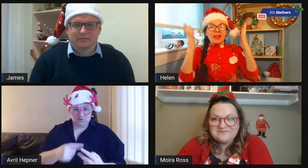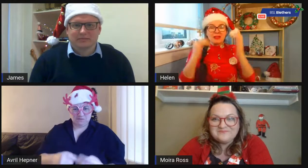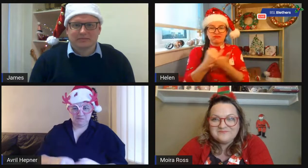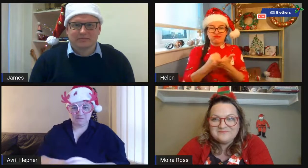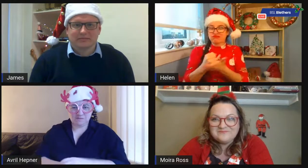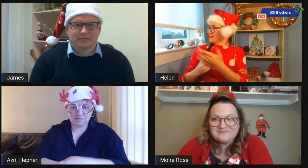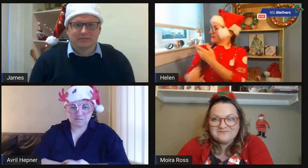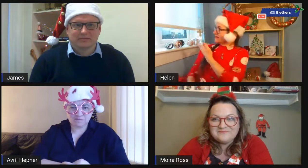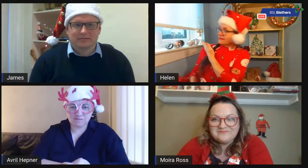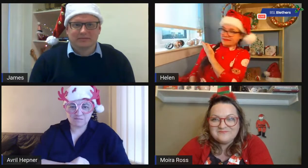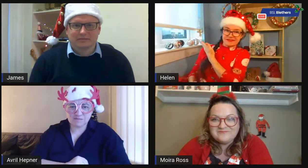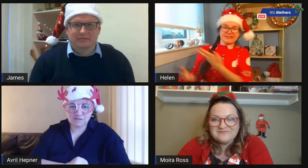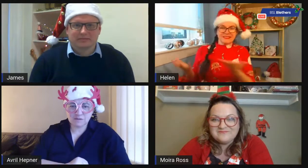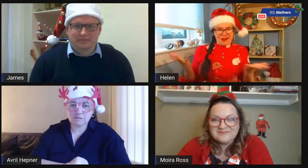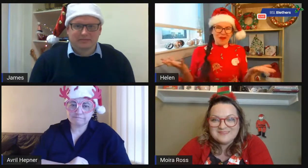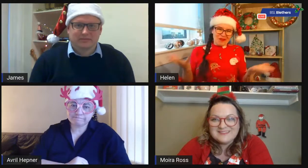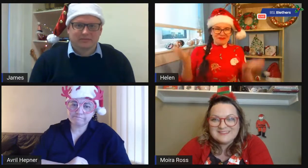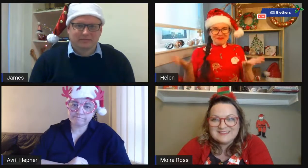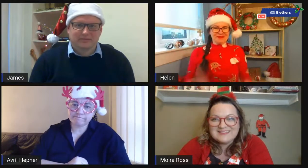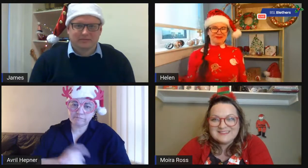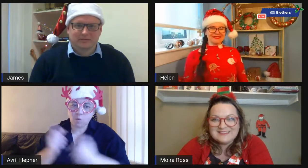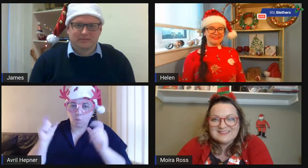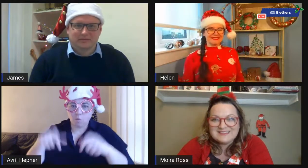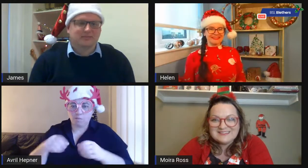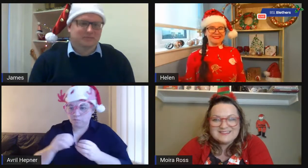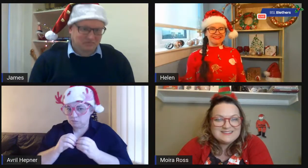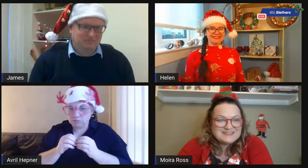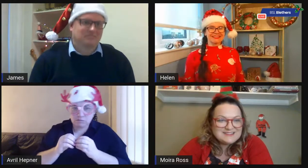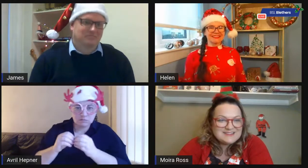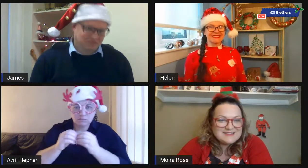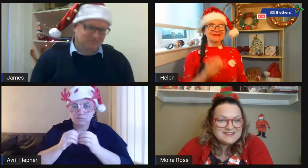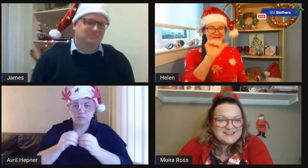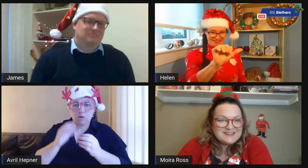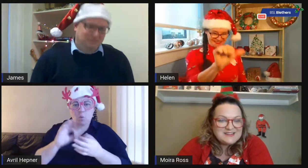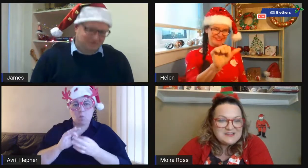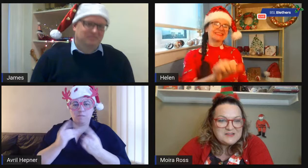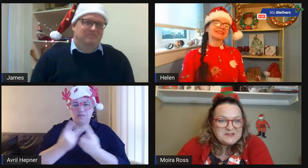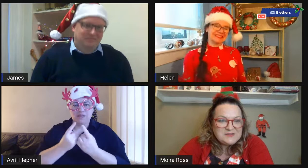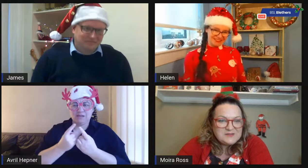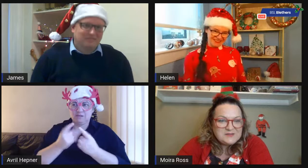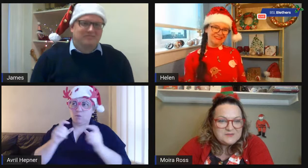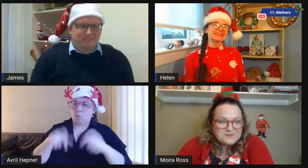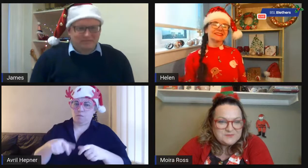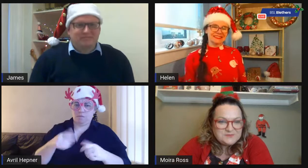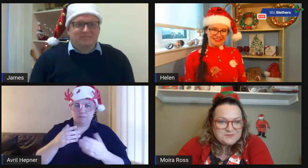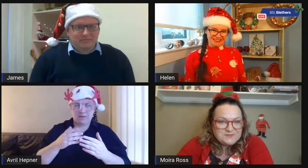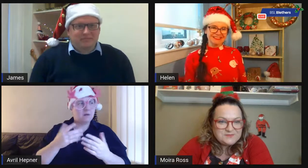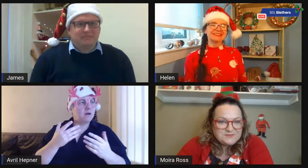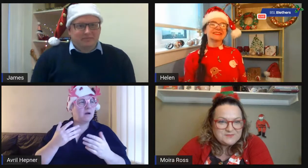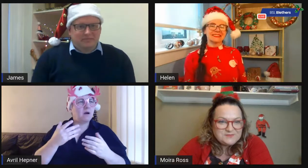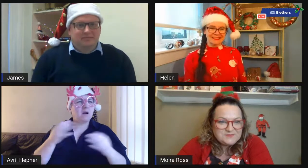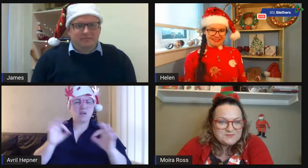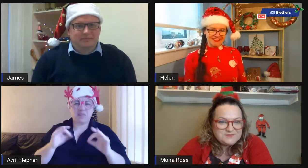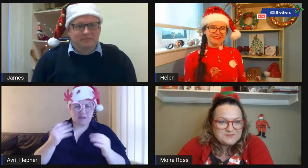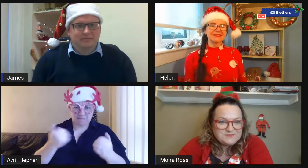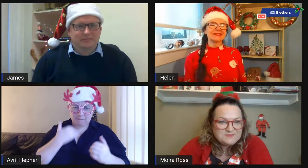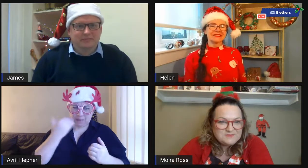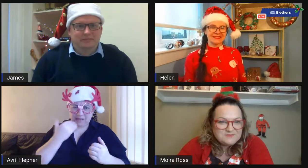lying around the house. You know, when the weather's rotten, you're stuck in. These are the times to do it. Yeah, it's nice time to be at home